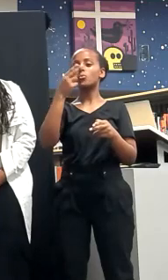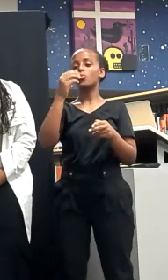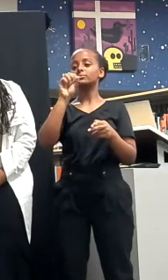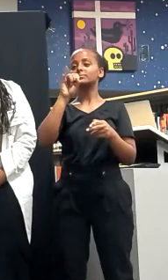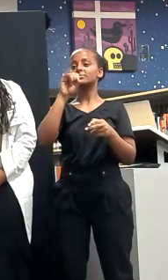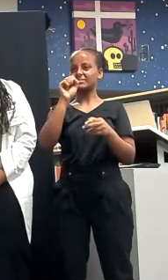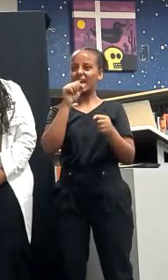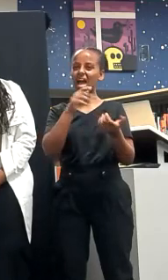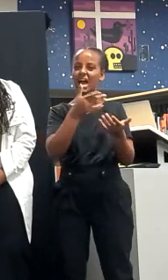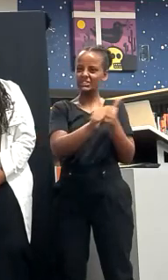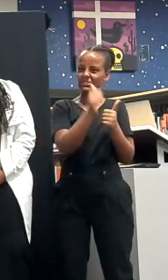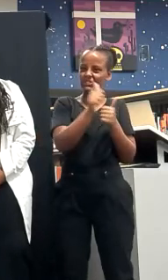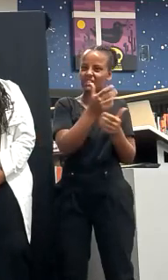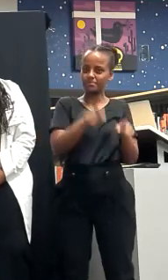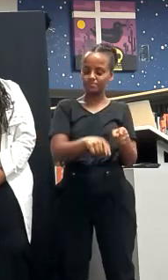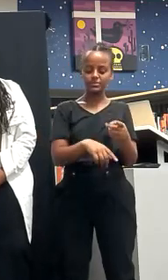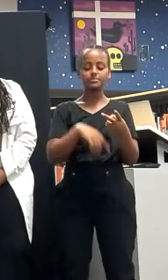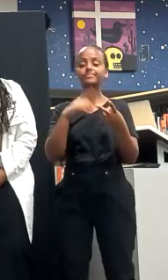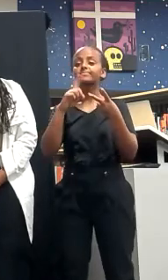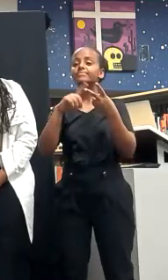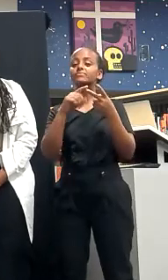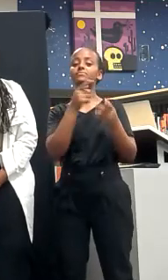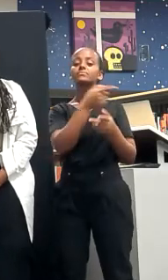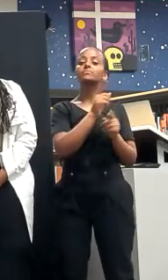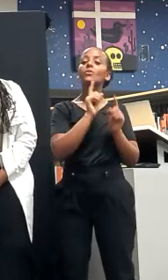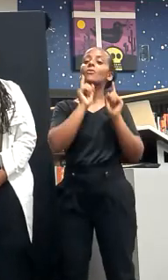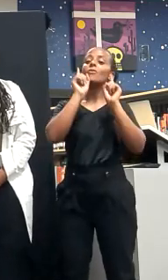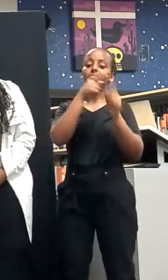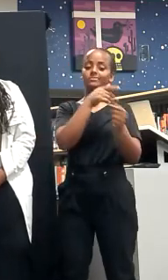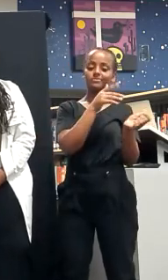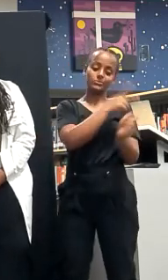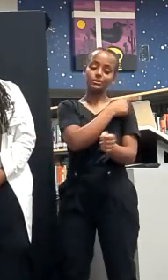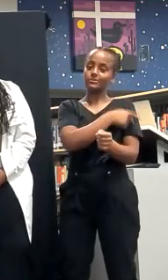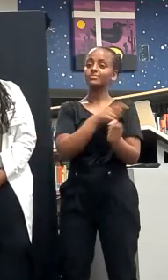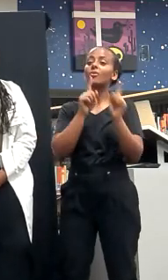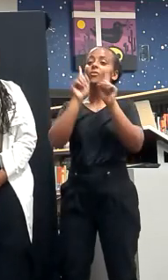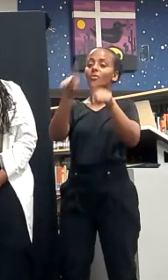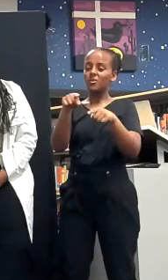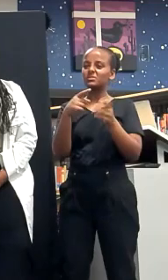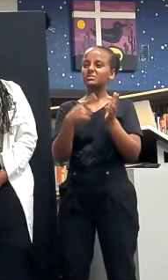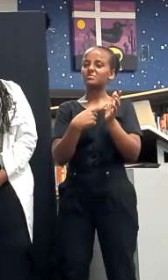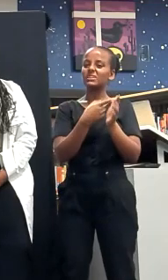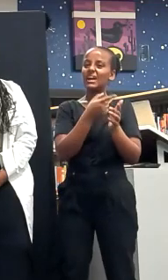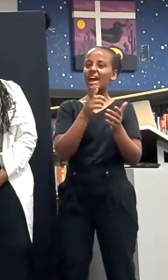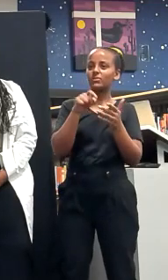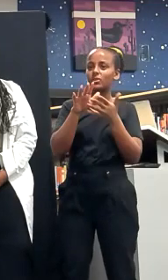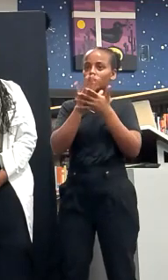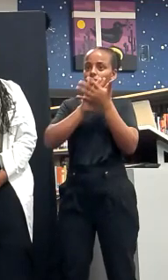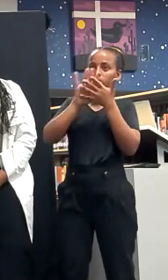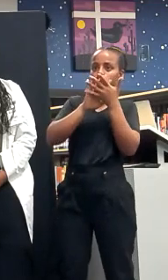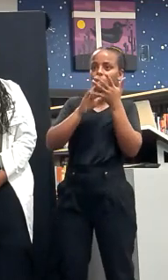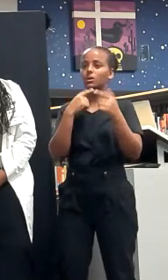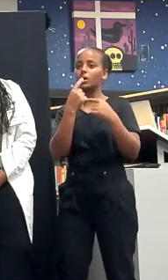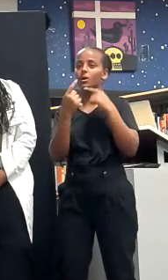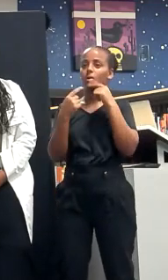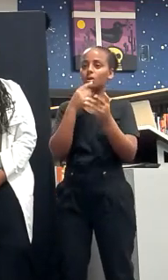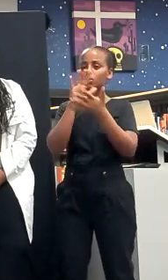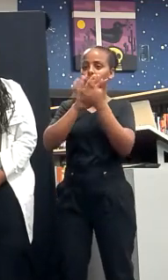I did see stage 4 cirrhosis of the liver, and that patient had to